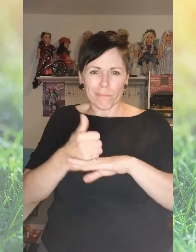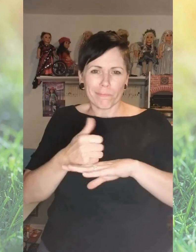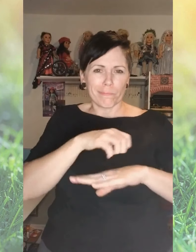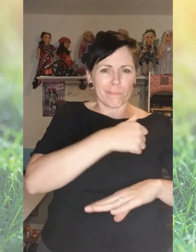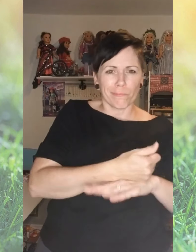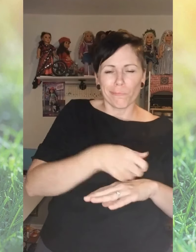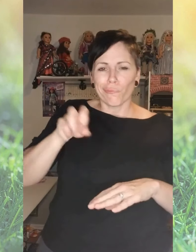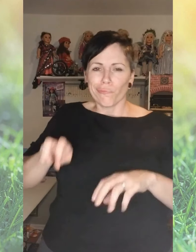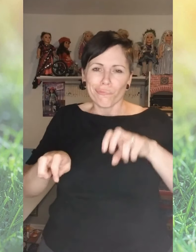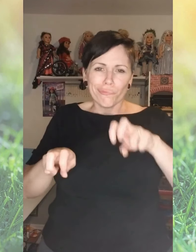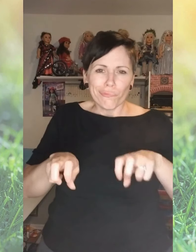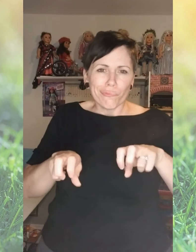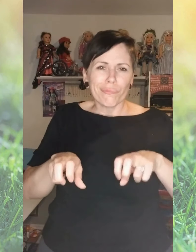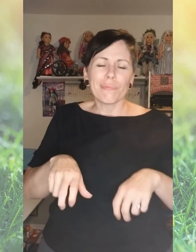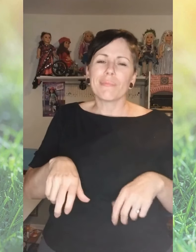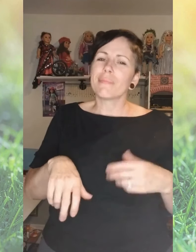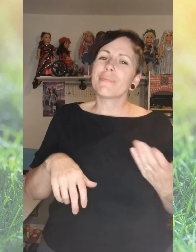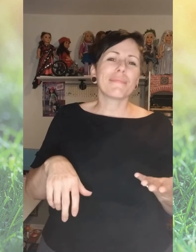one.